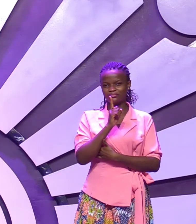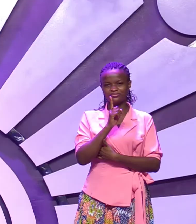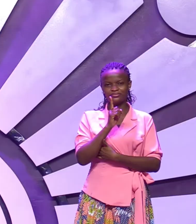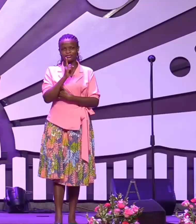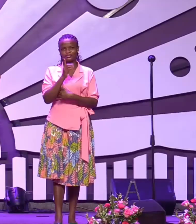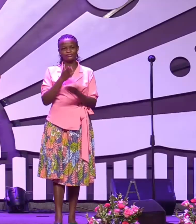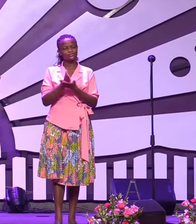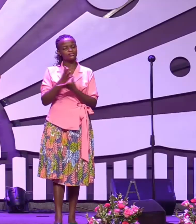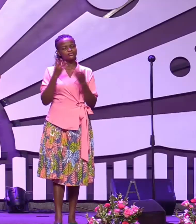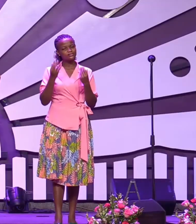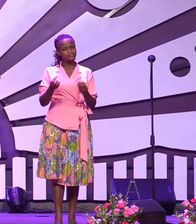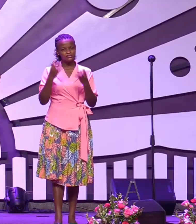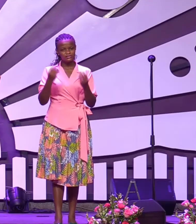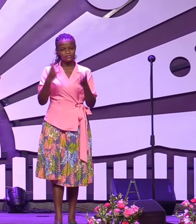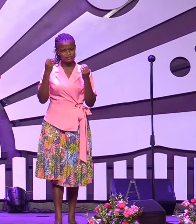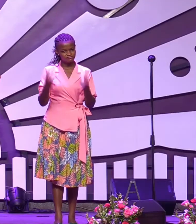easy in life